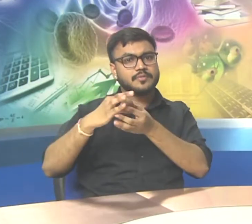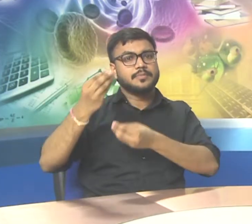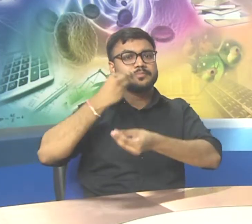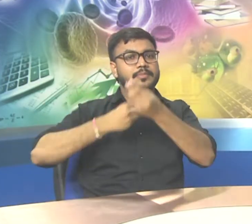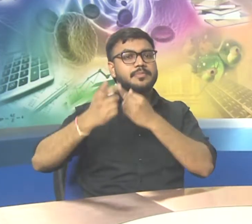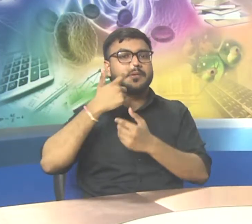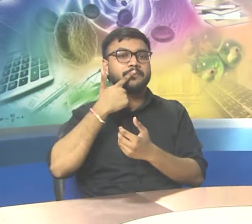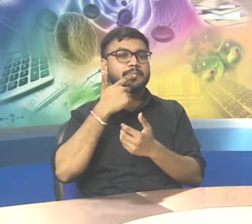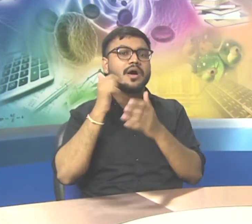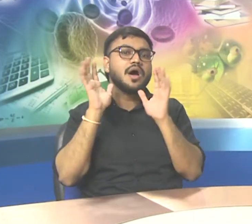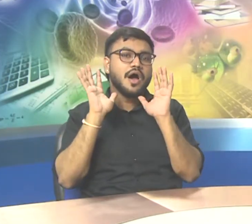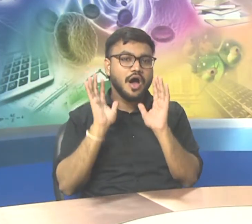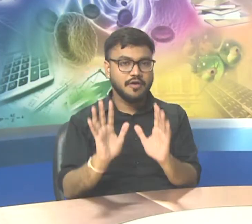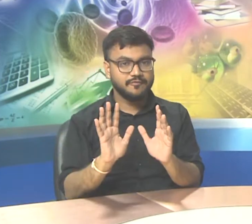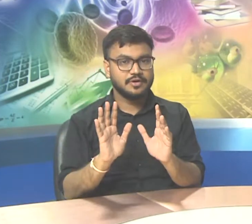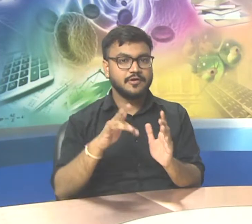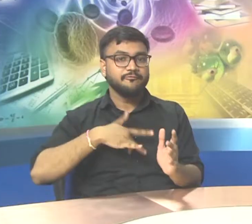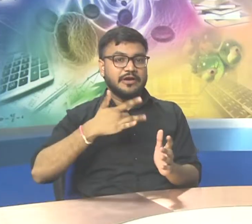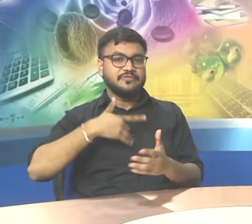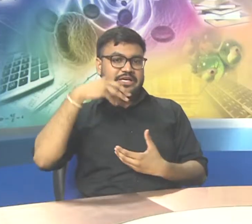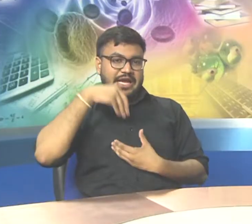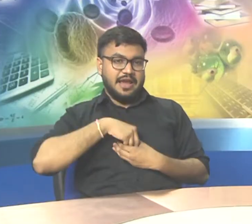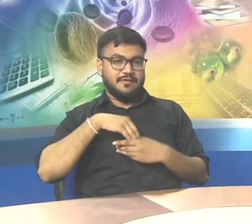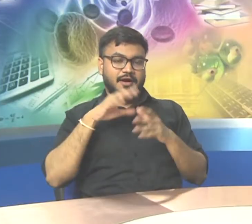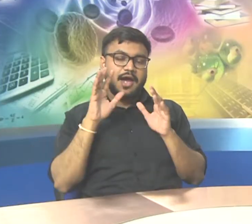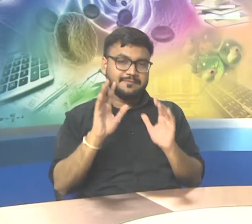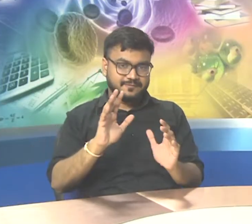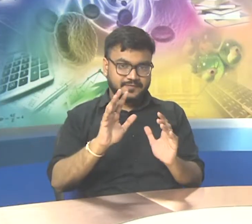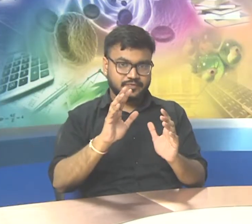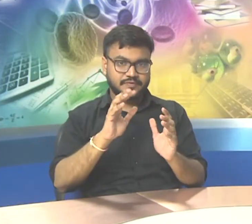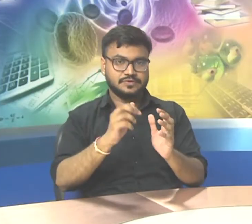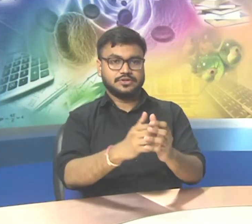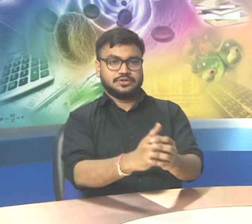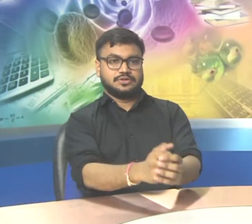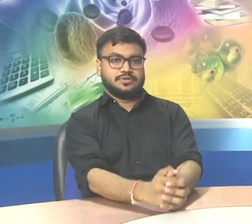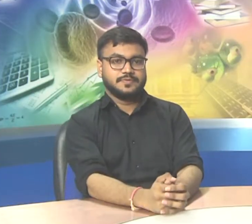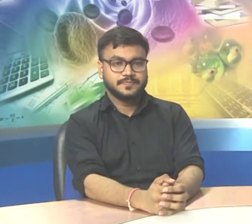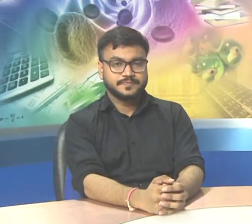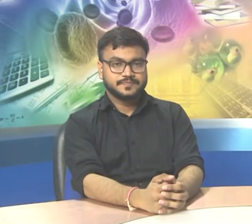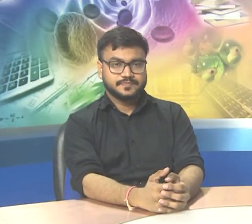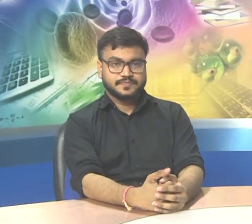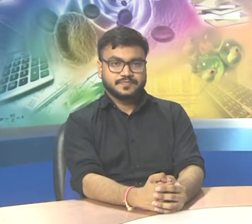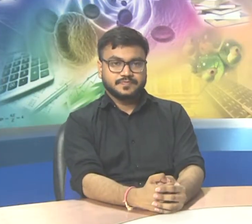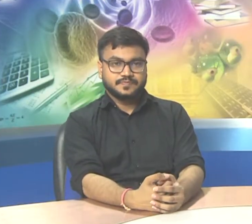And it also helps us feel relaxed and emotionally satisfied.